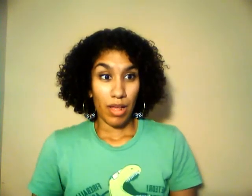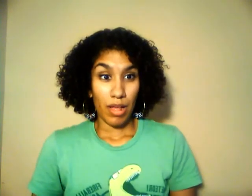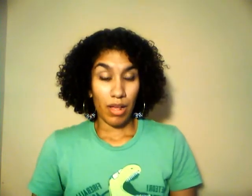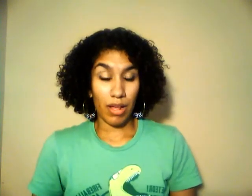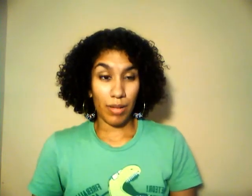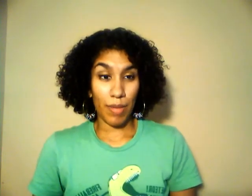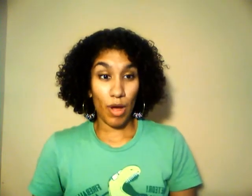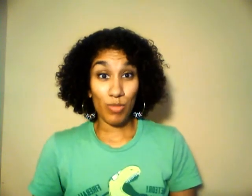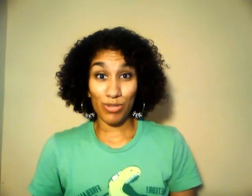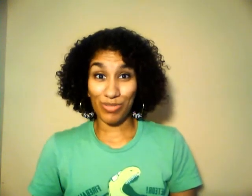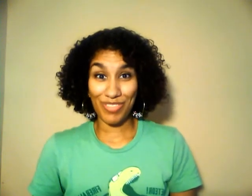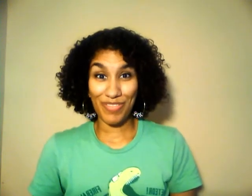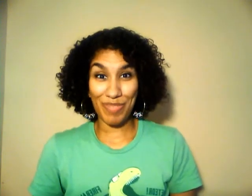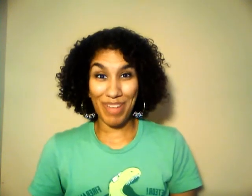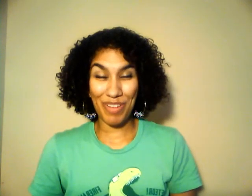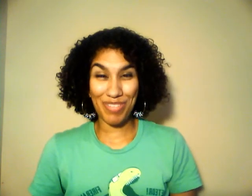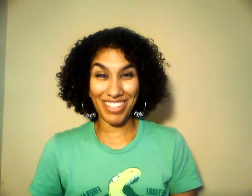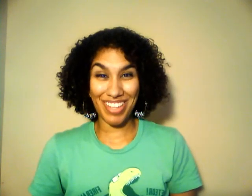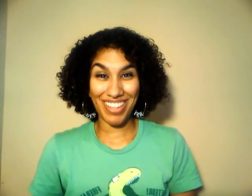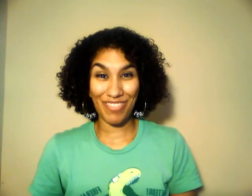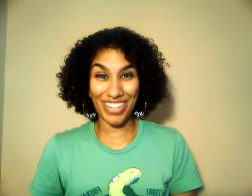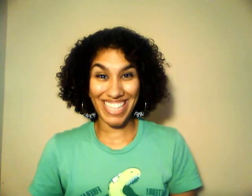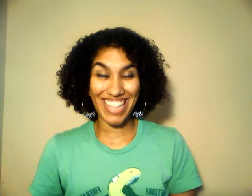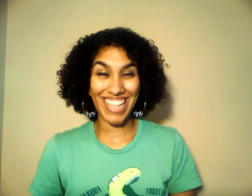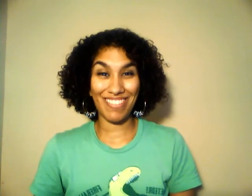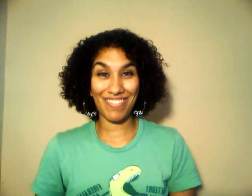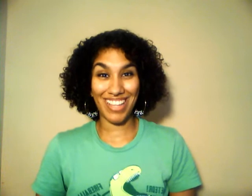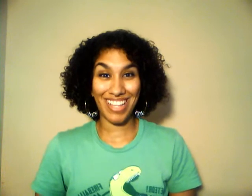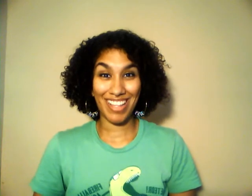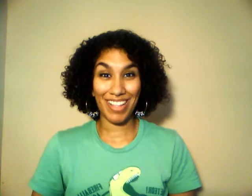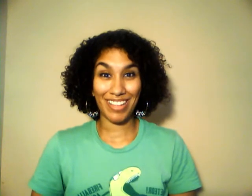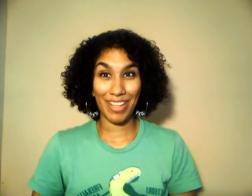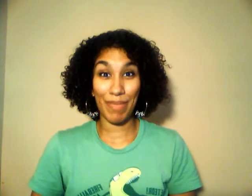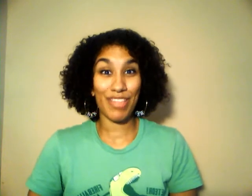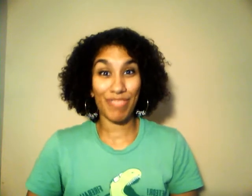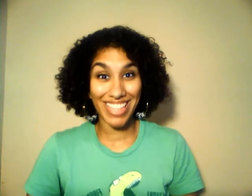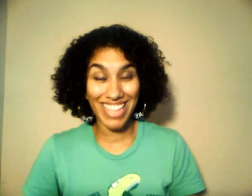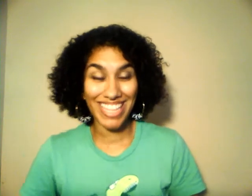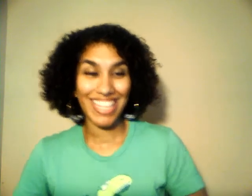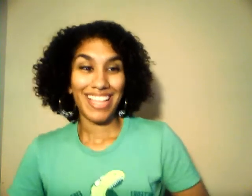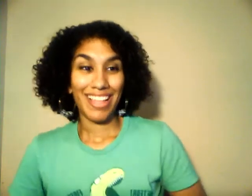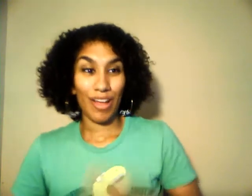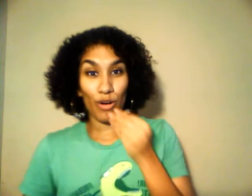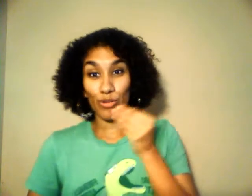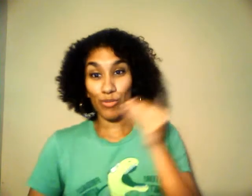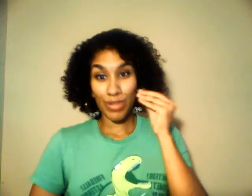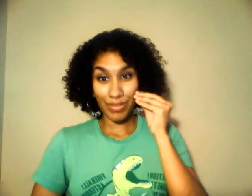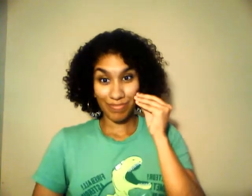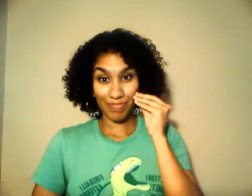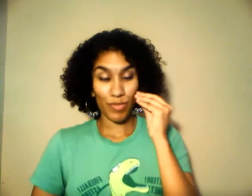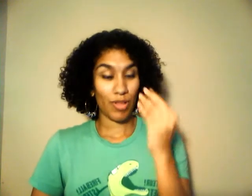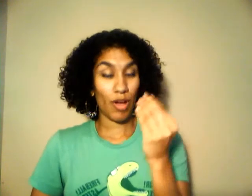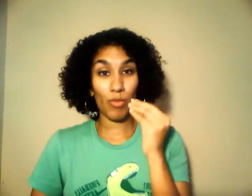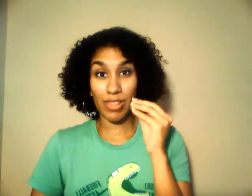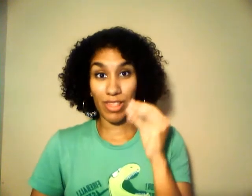Um, homeschool. For my homeschooling friends and compatriots. Home. Home is just